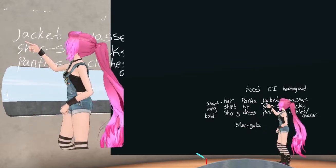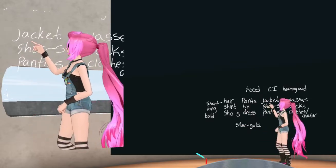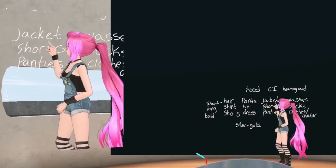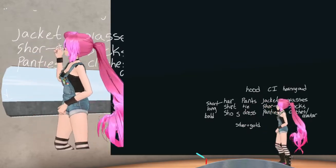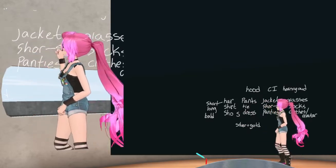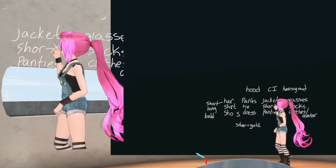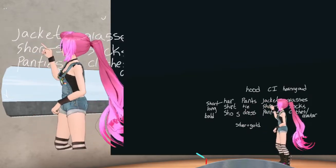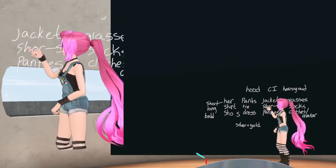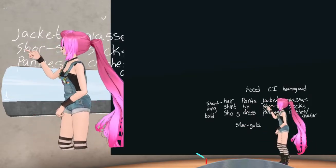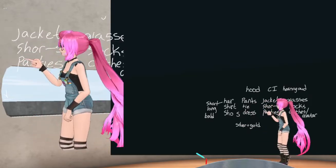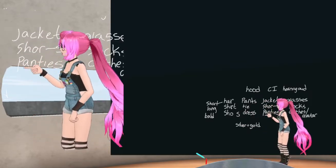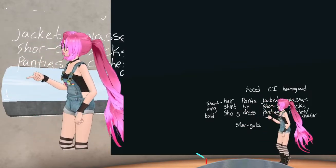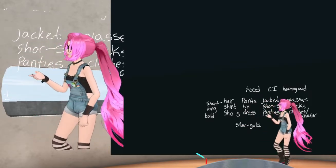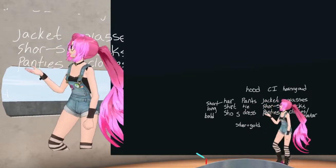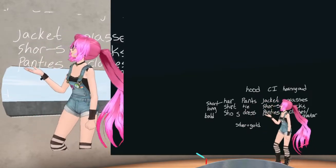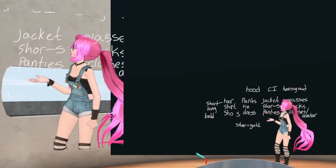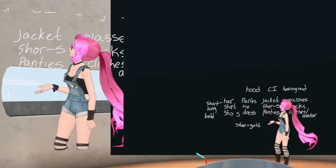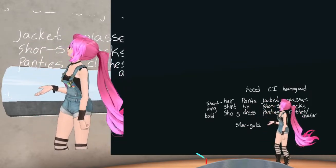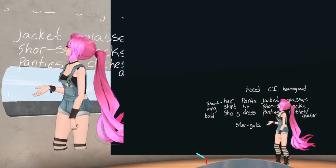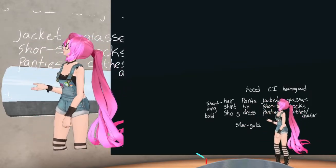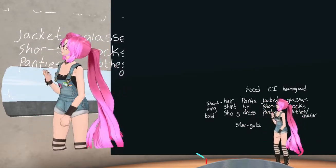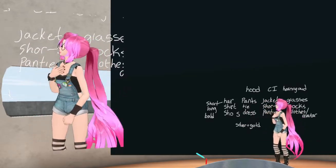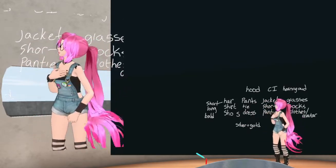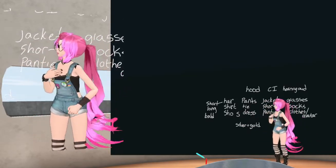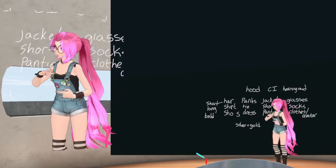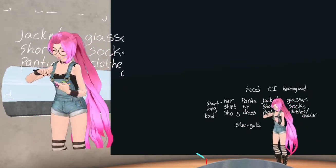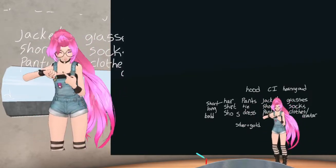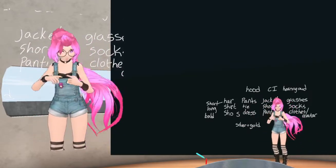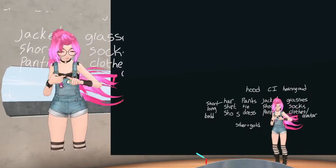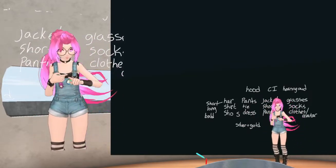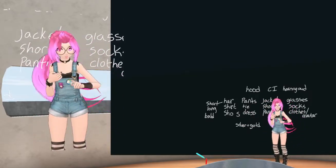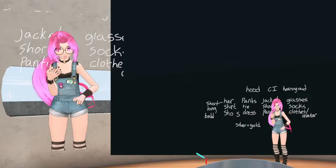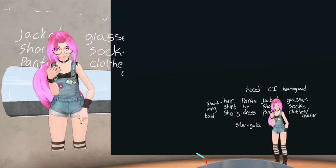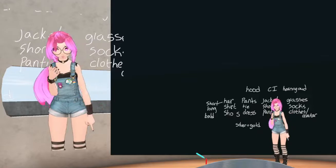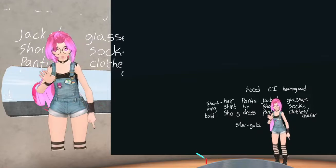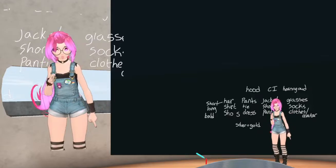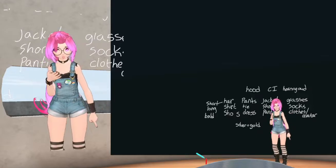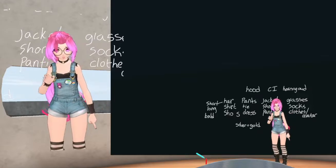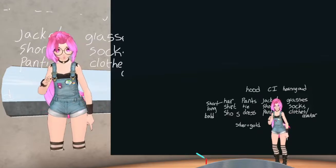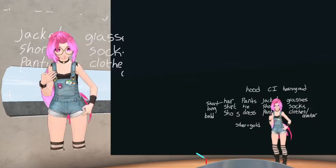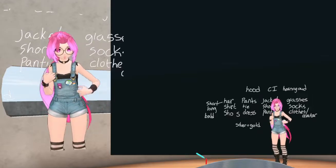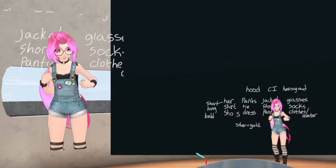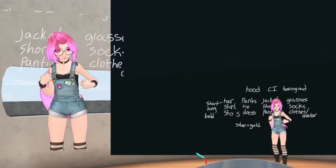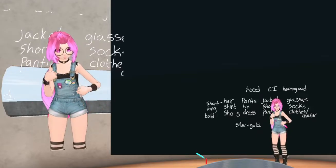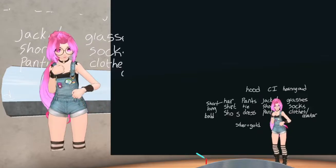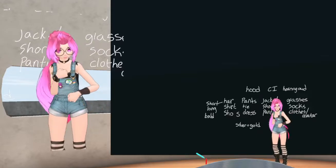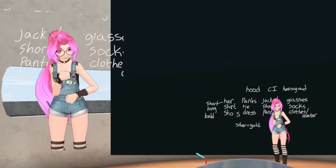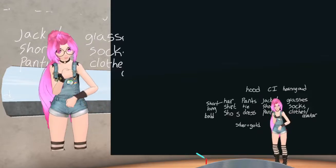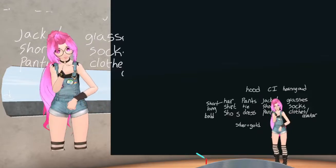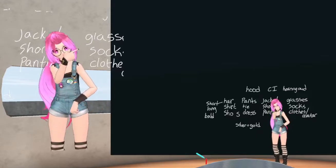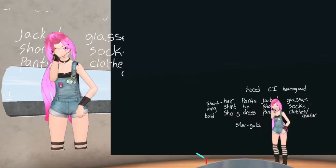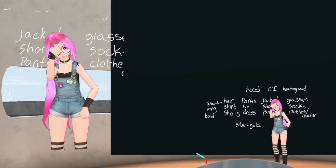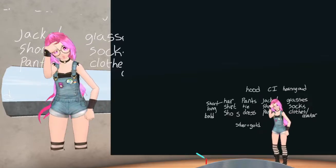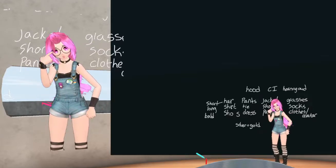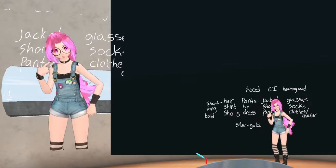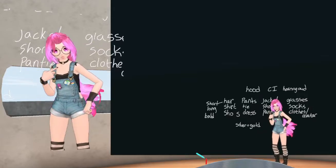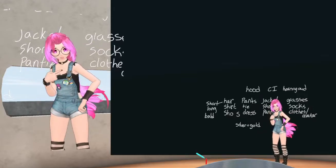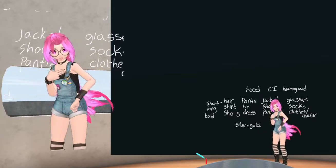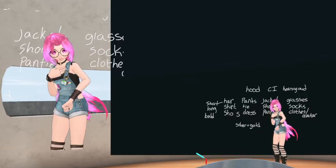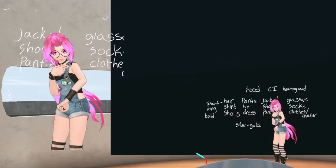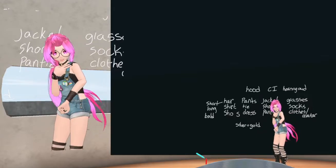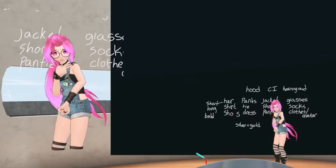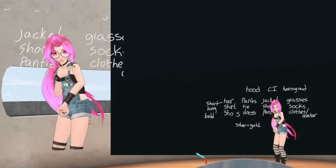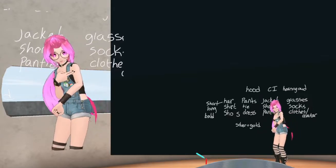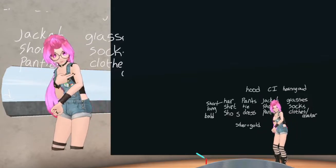So again, for something like this, you could say, my friend has a blue jacket with a